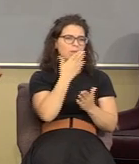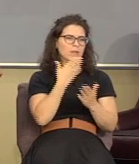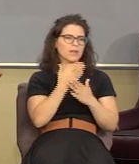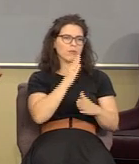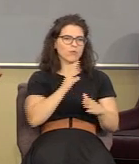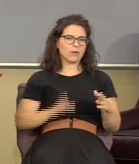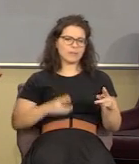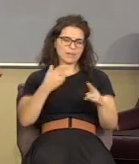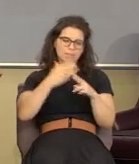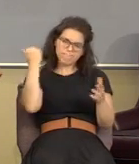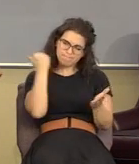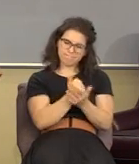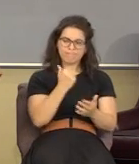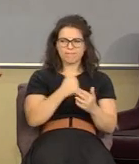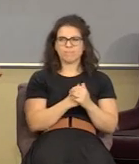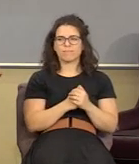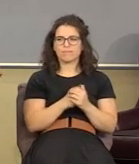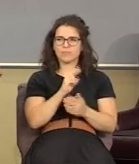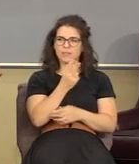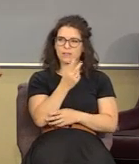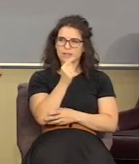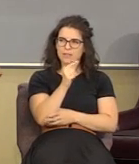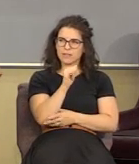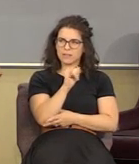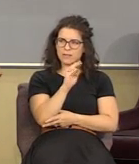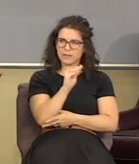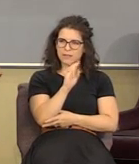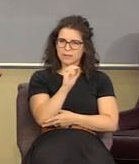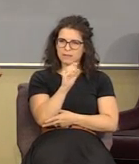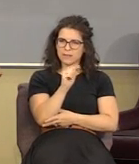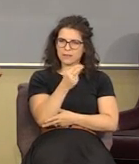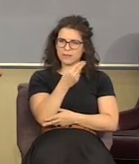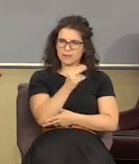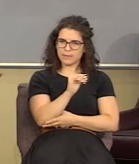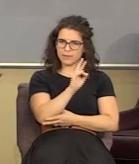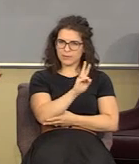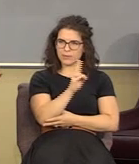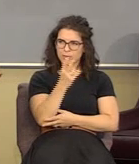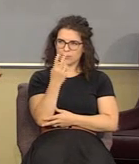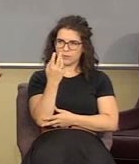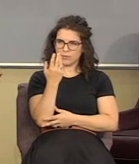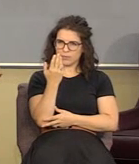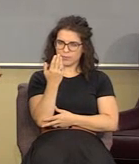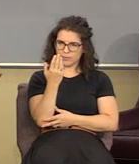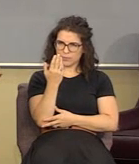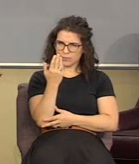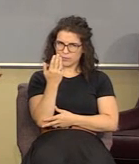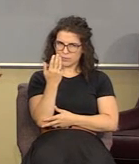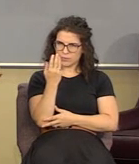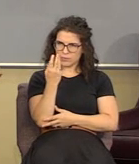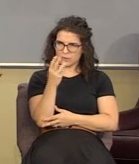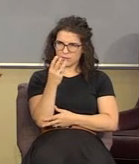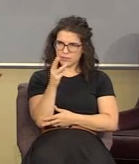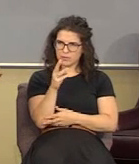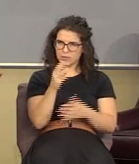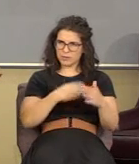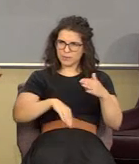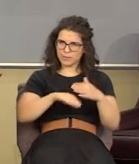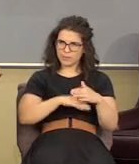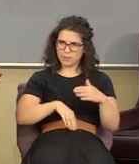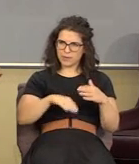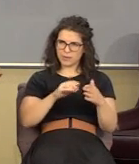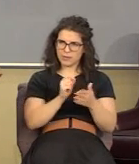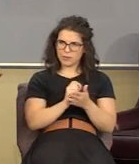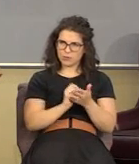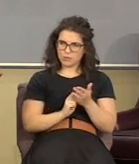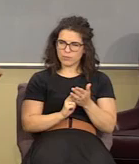Amen. Second Timothy 2, verse number 15, a very basic verse of scripture you're very familiar with if you're here at